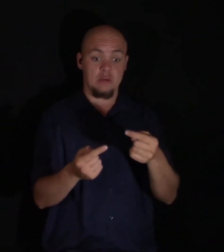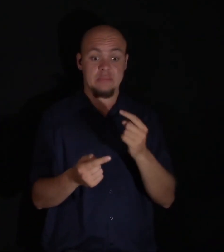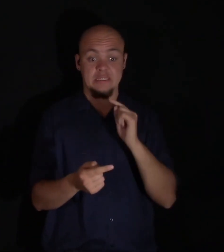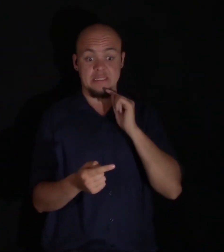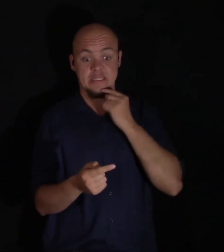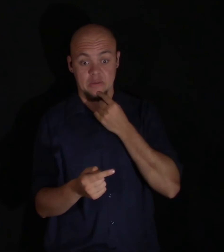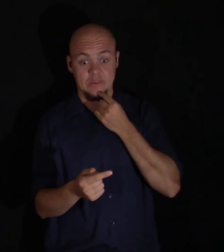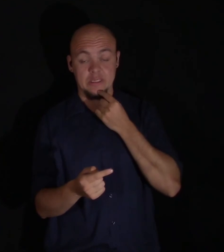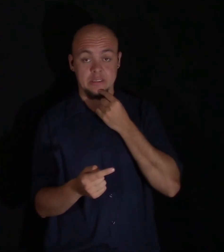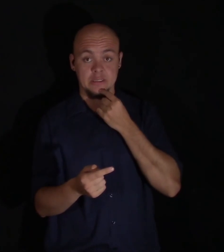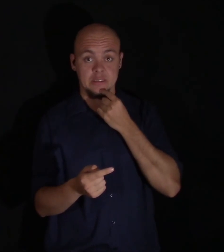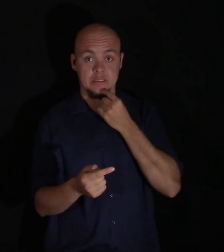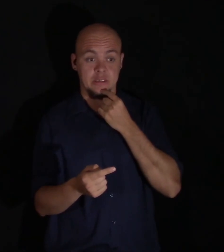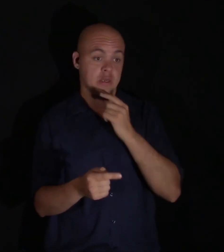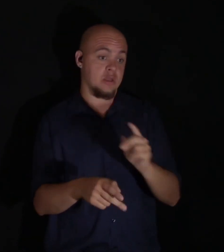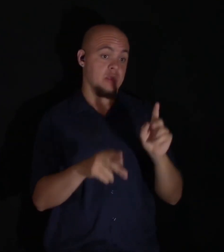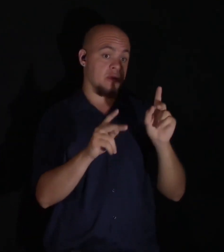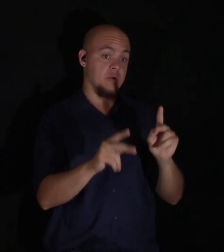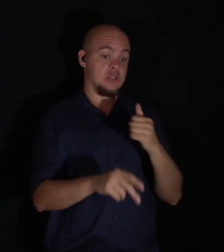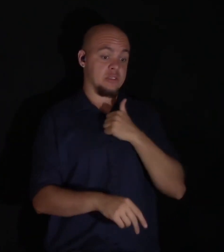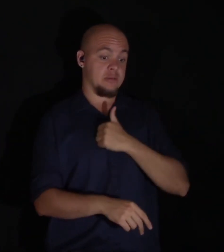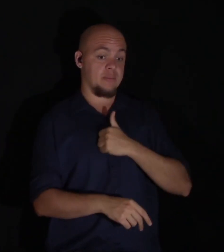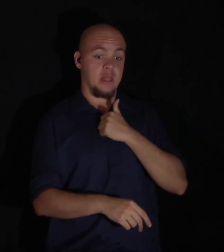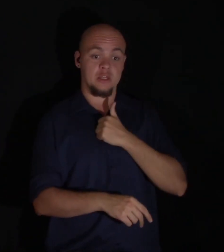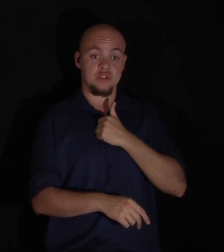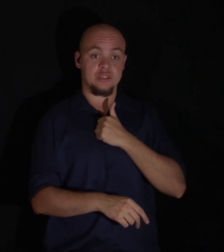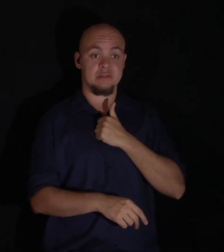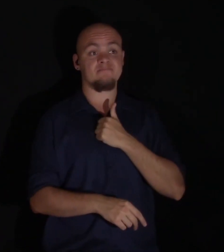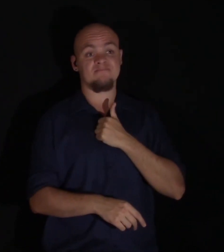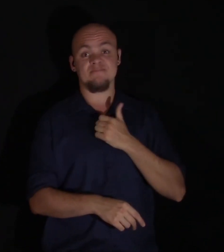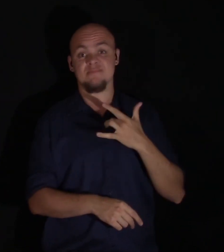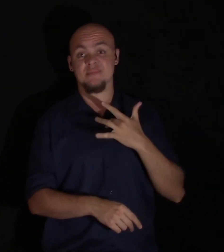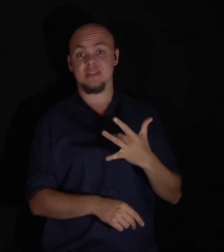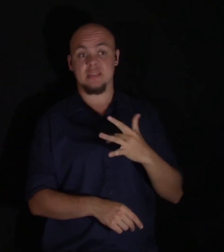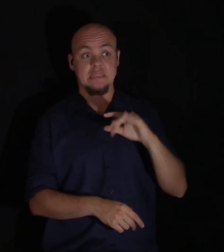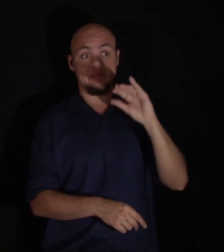less likely that apology will ever be forthcoming.